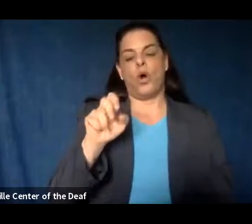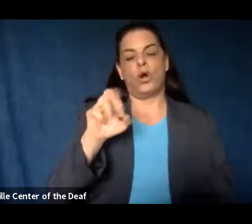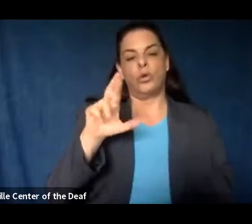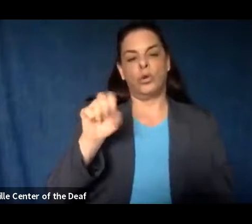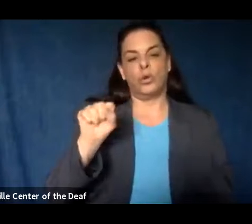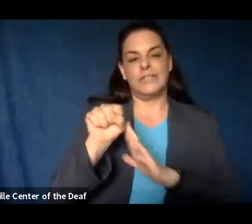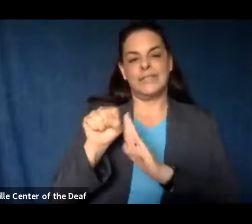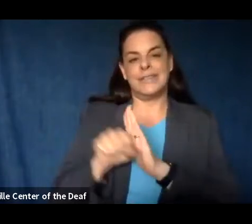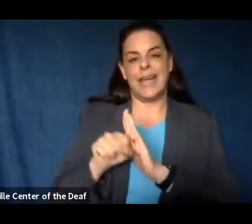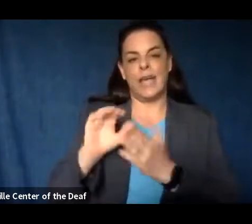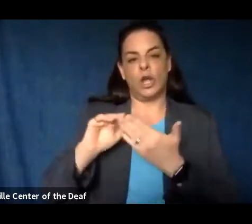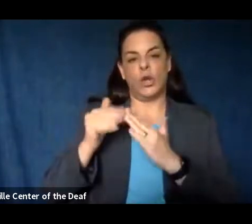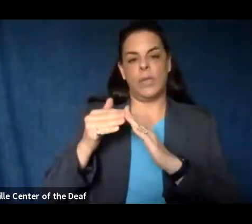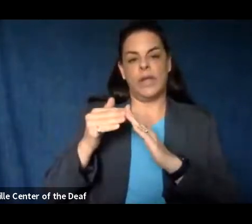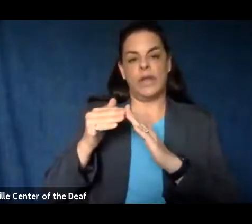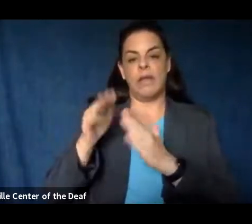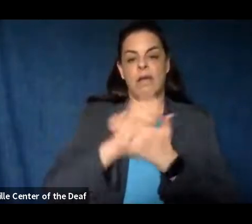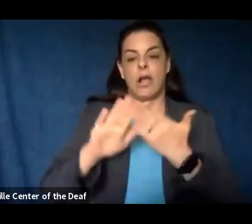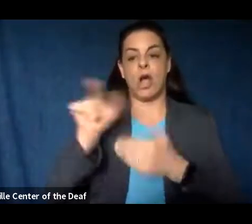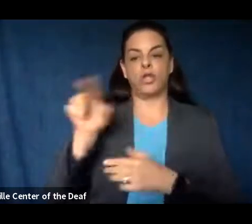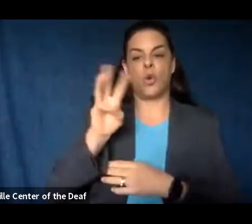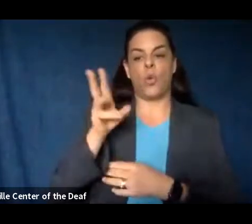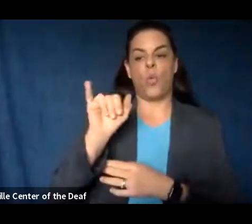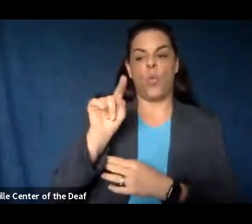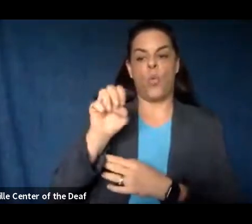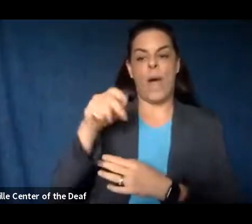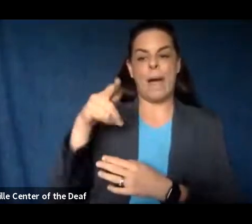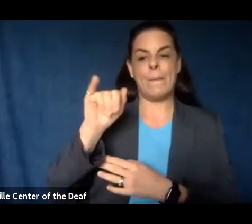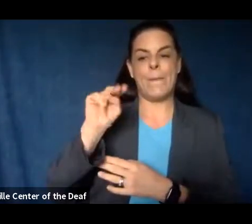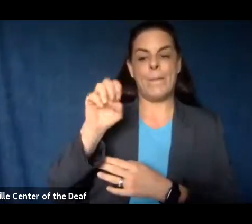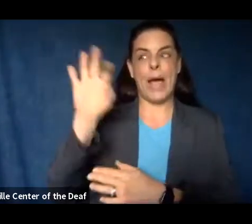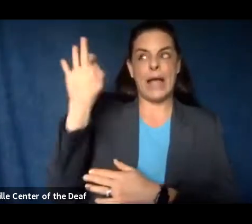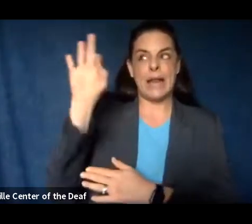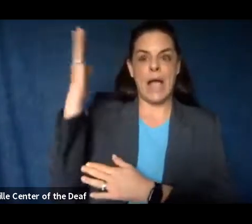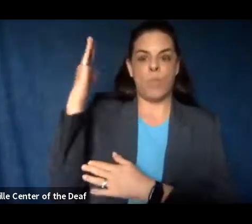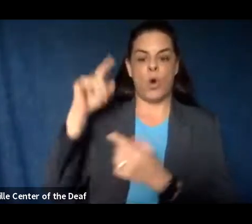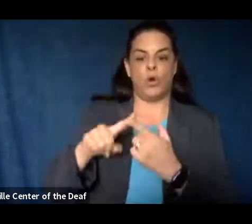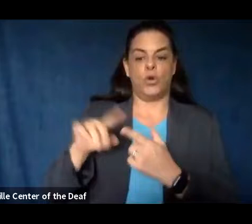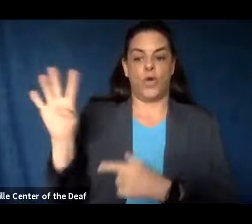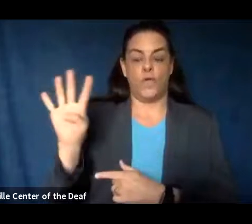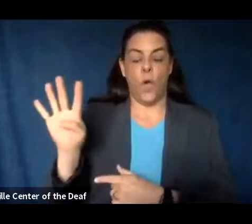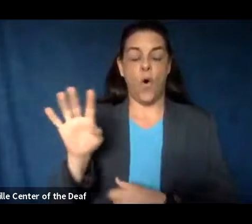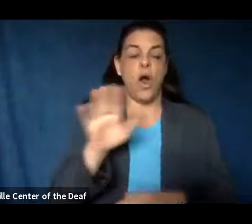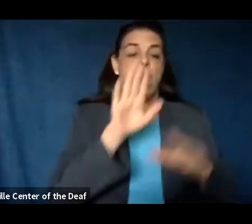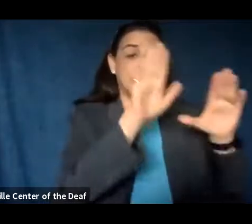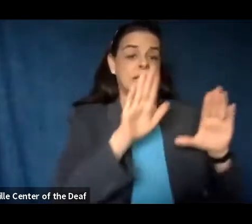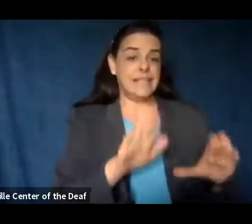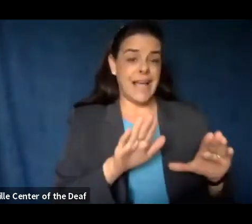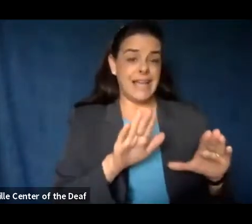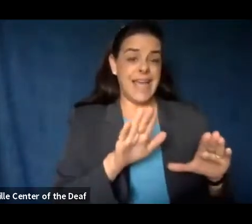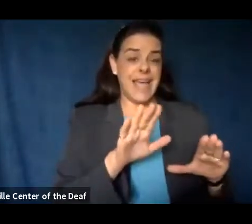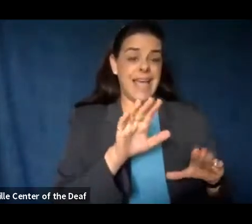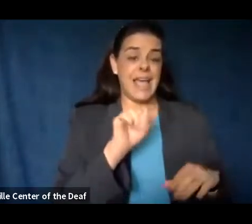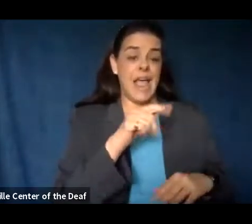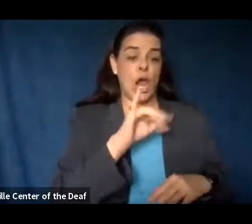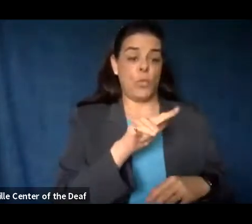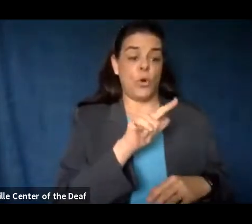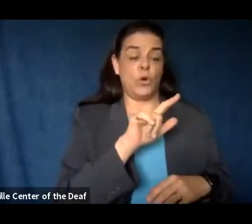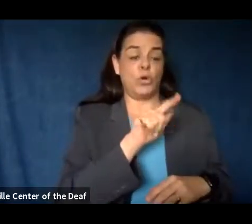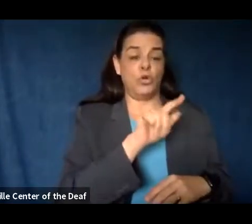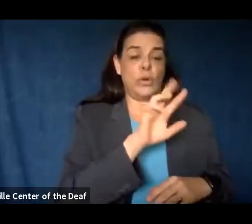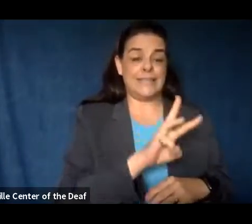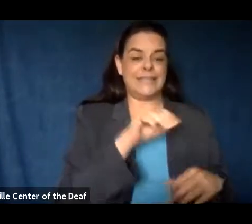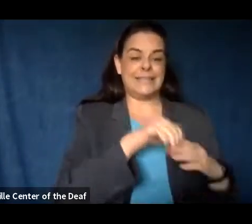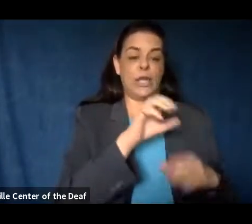College in White Pine from 9 a.m. to 4 p.m. And on Sunday, April 26th, at Rome State Community College in